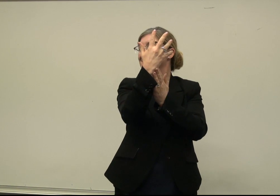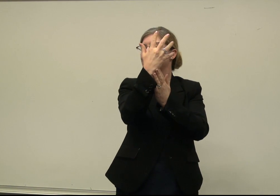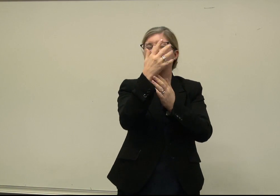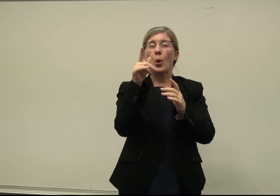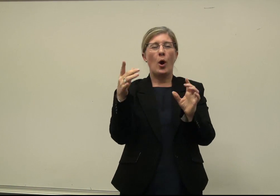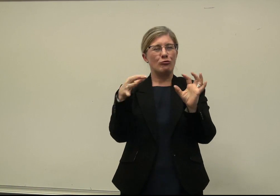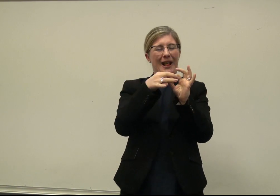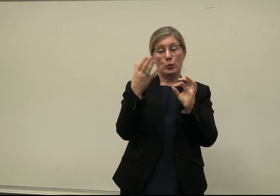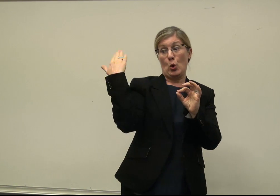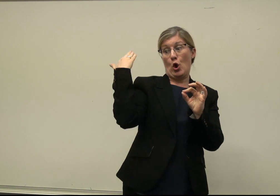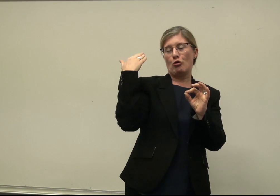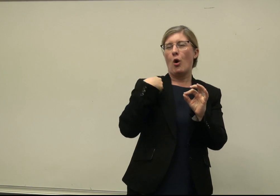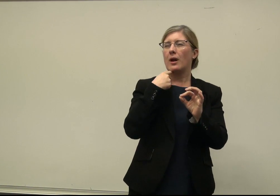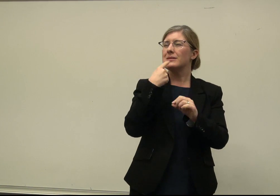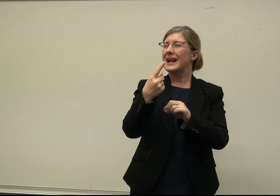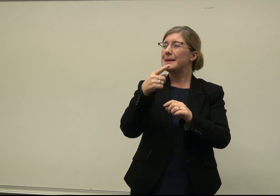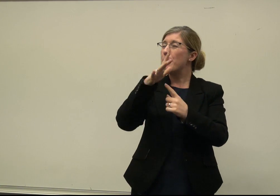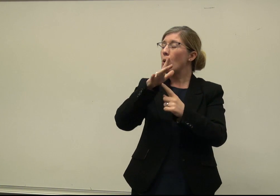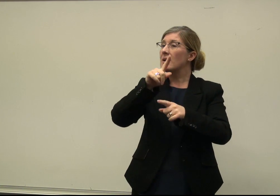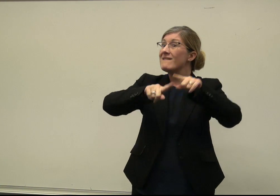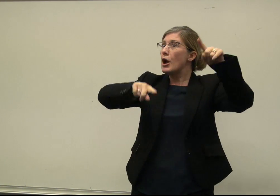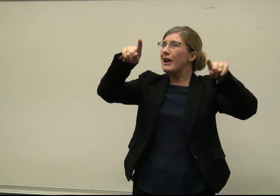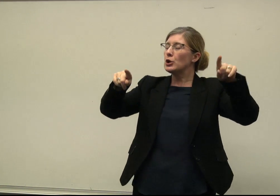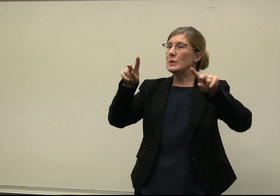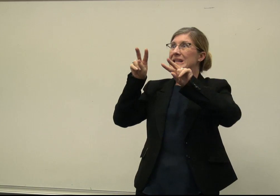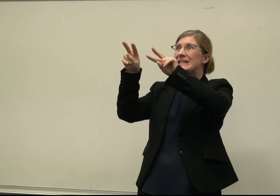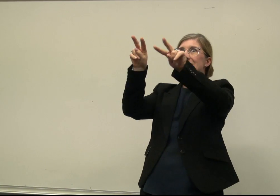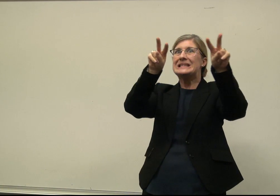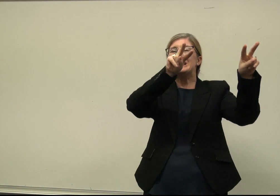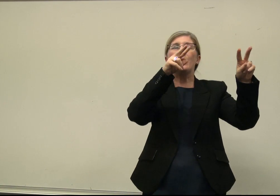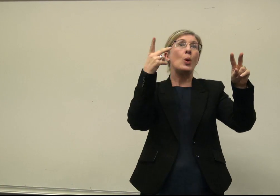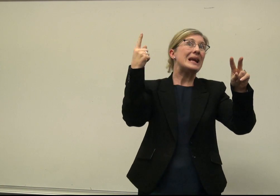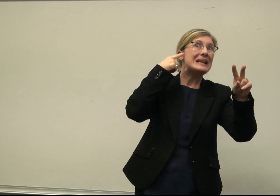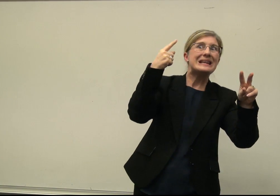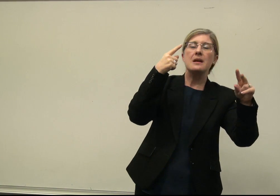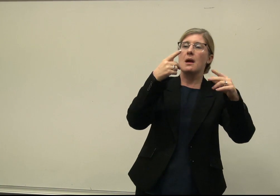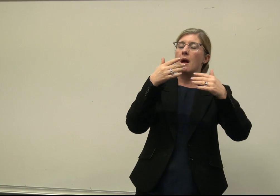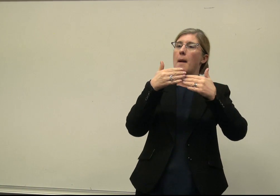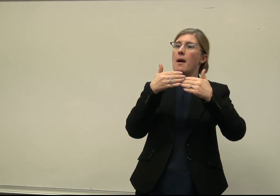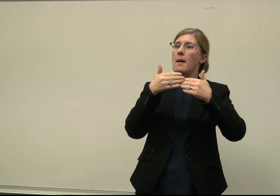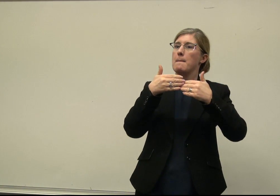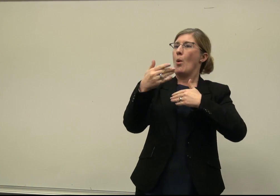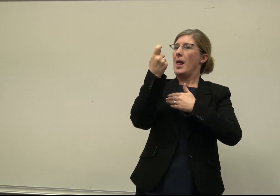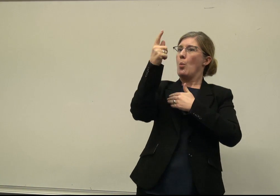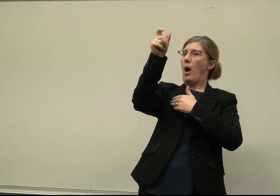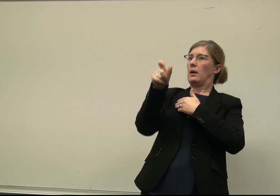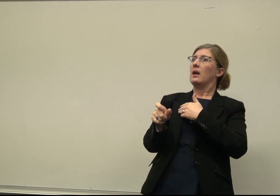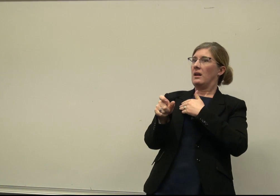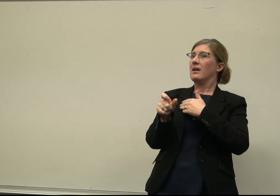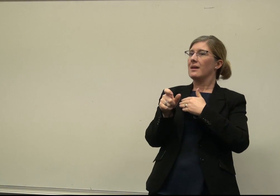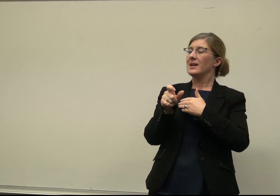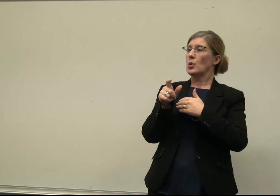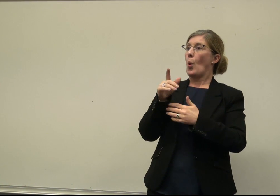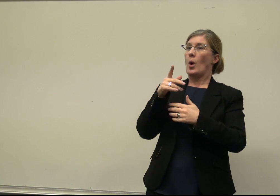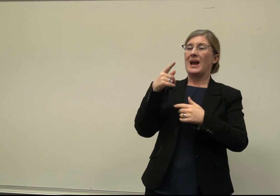point I was making about variation and being exposed to more than one speaker, speaking in different ways. Then the child